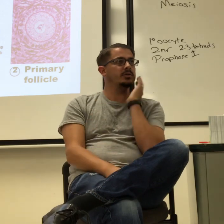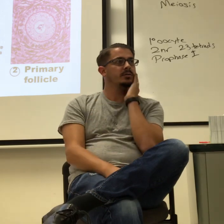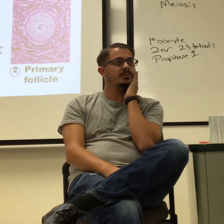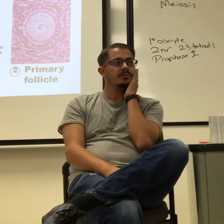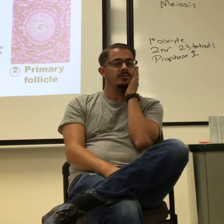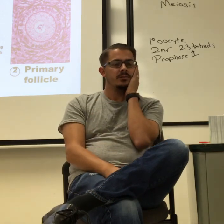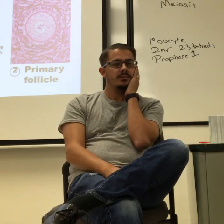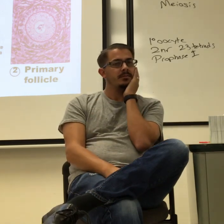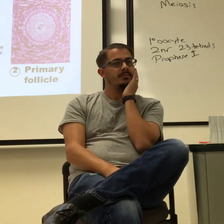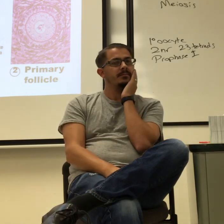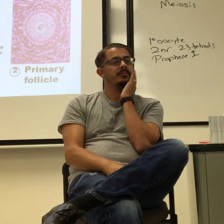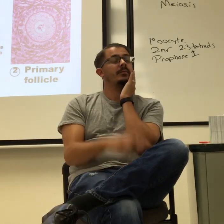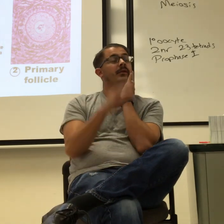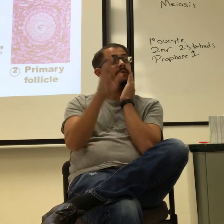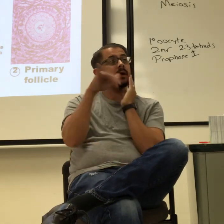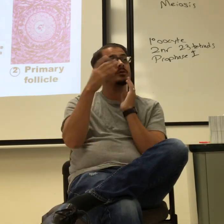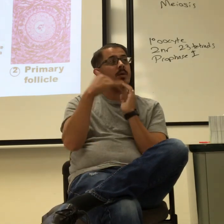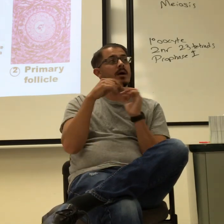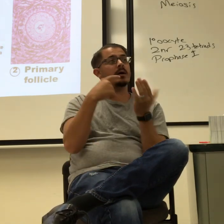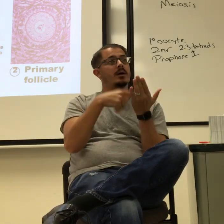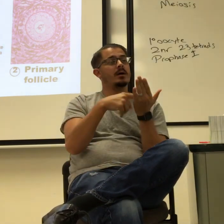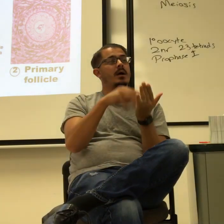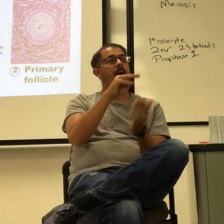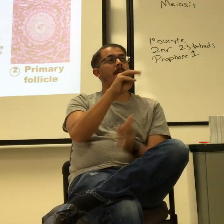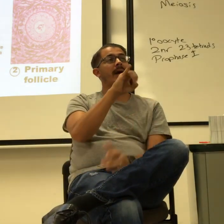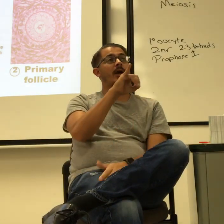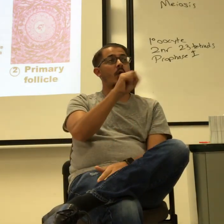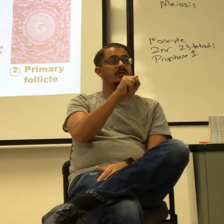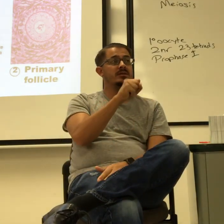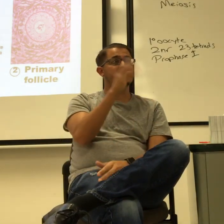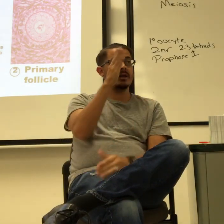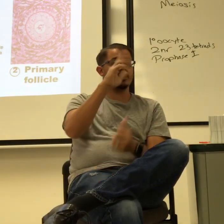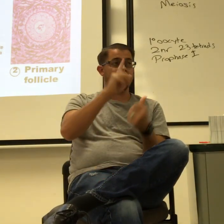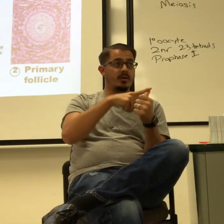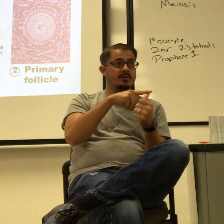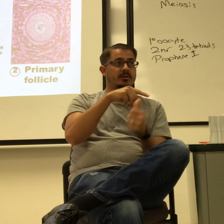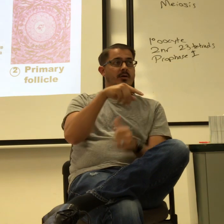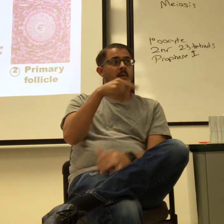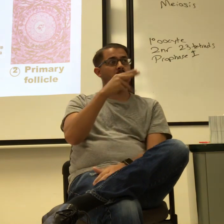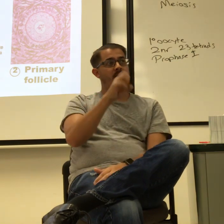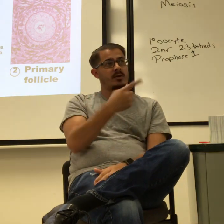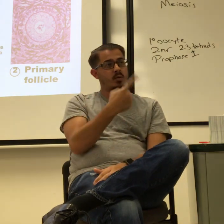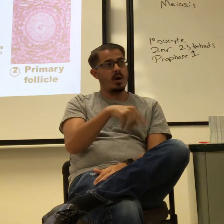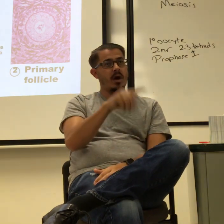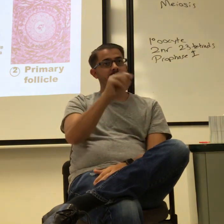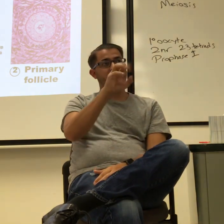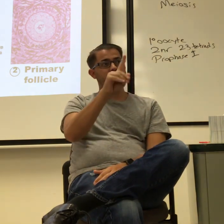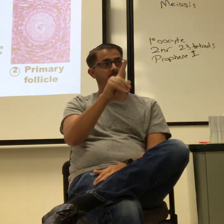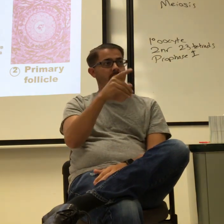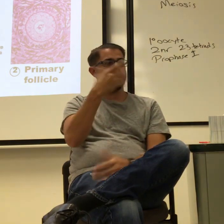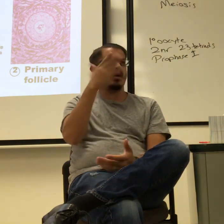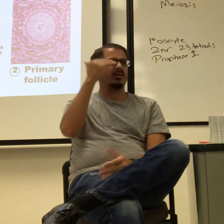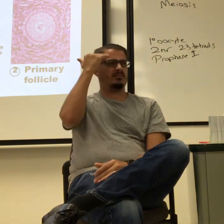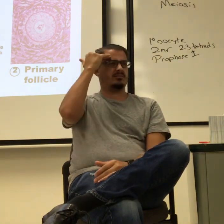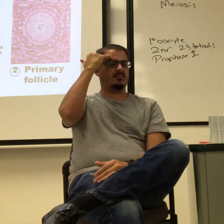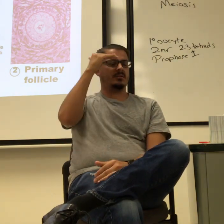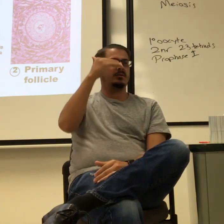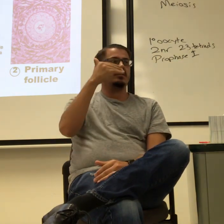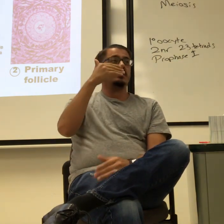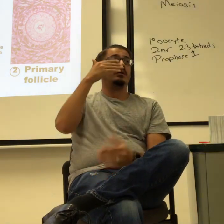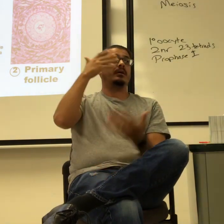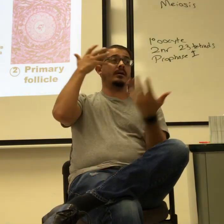That's why I give the meiosis lecture first, so the prophase 1 and tetrads, all that stuff. Yeah, you've seen it before. After